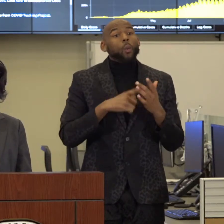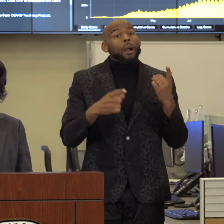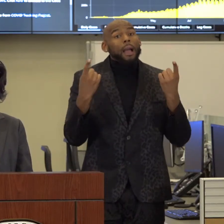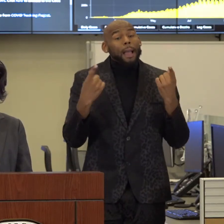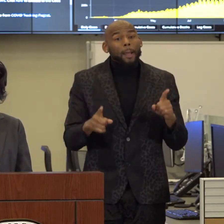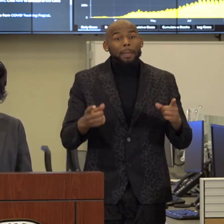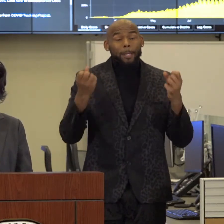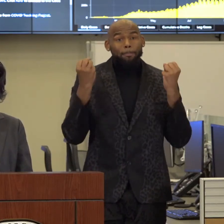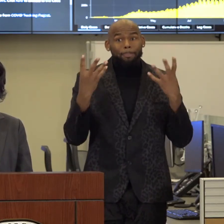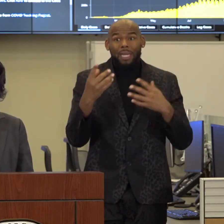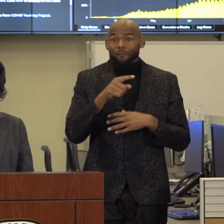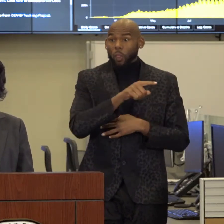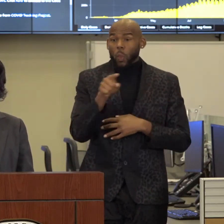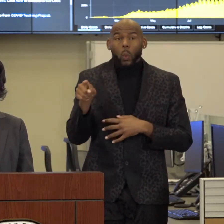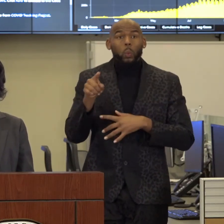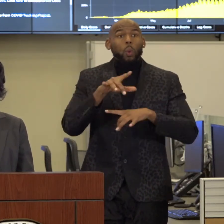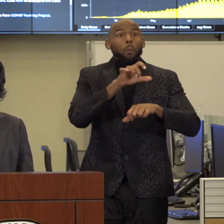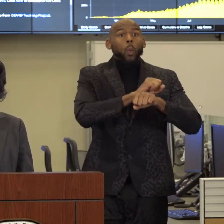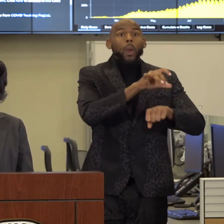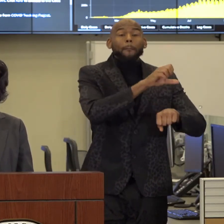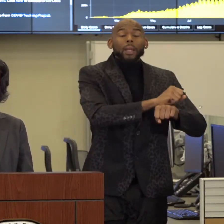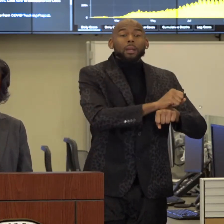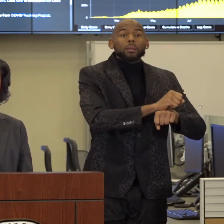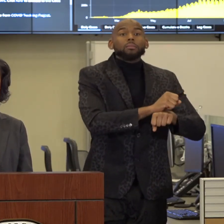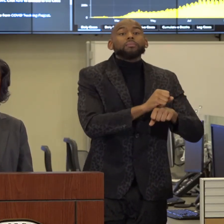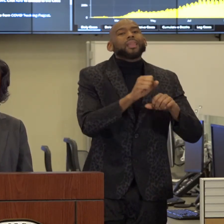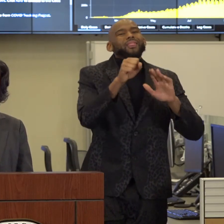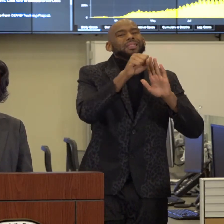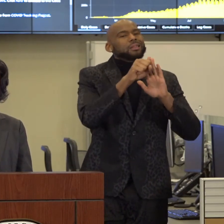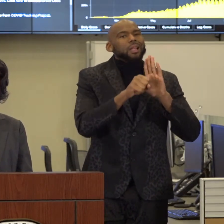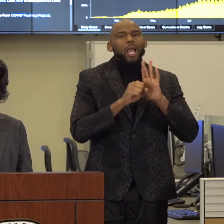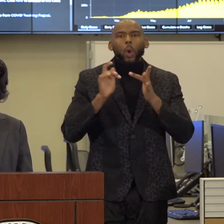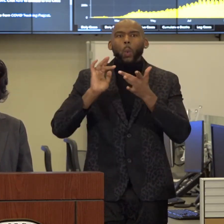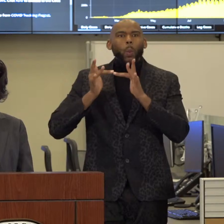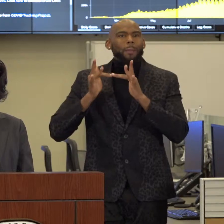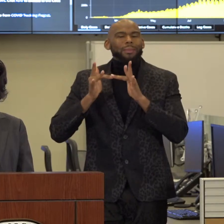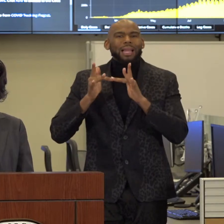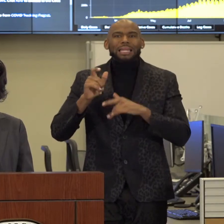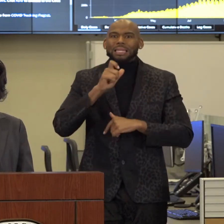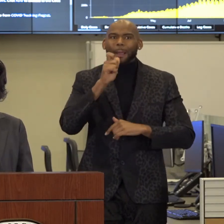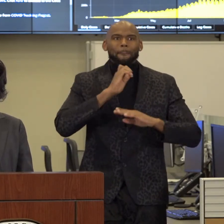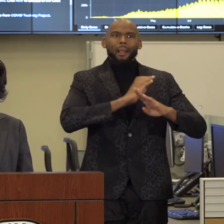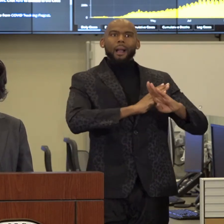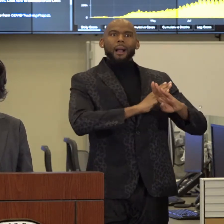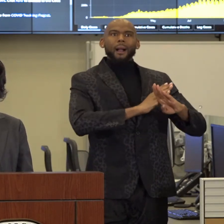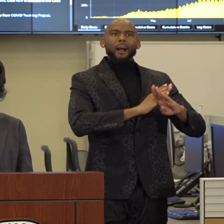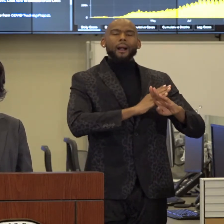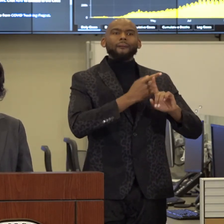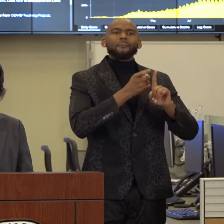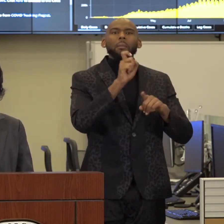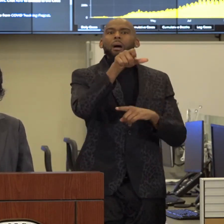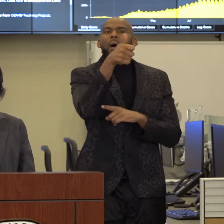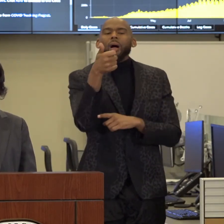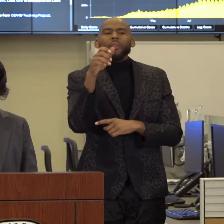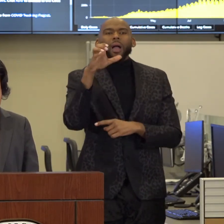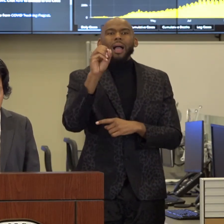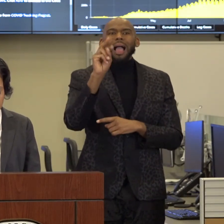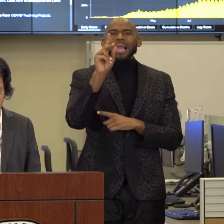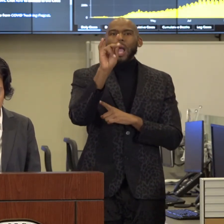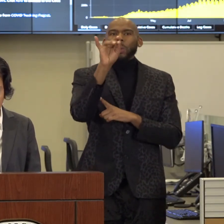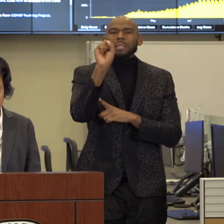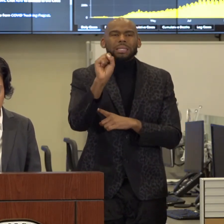number of those appointments were made because the state website did not prohibit individuals from other jurisdictions